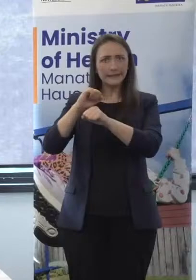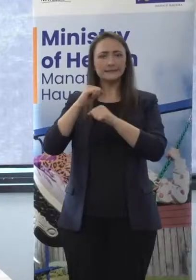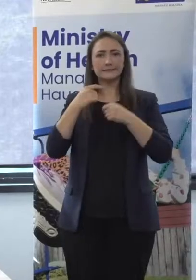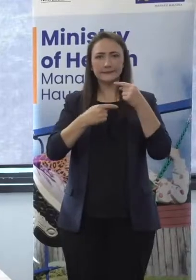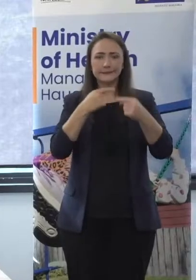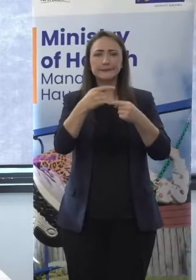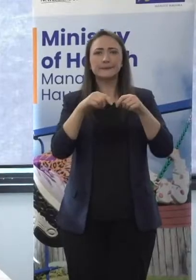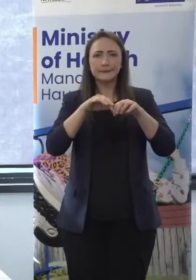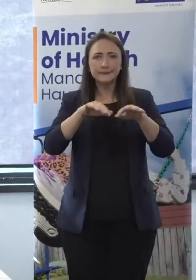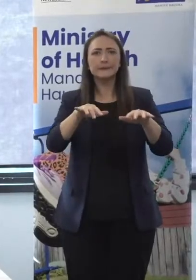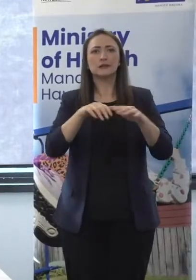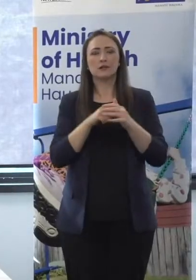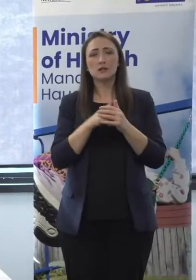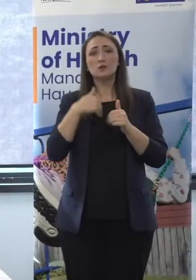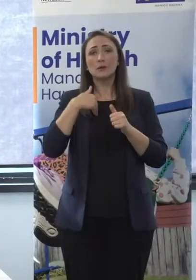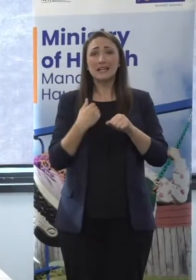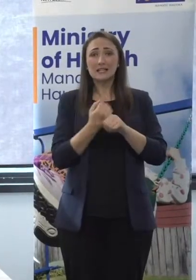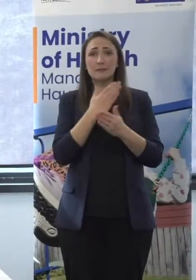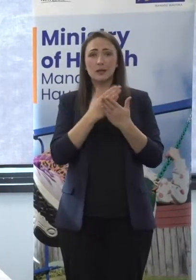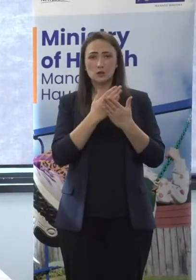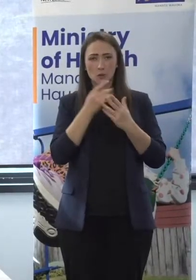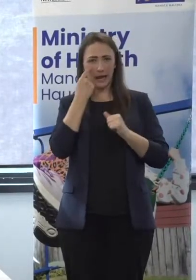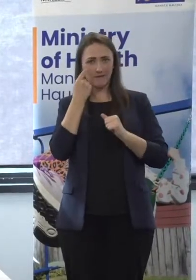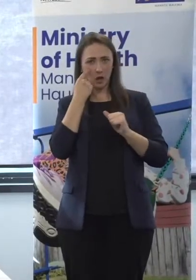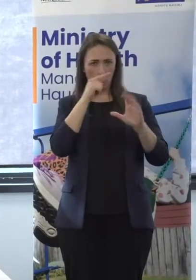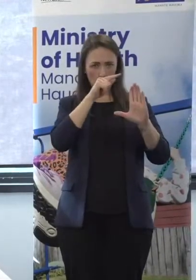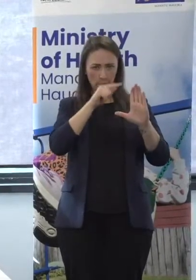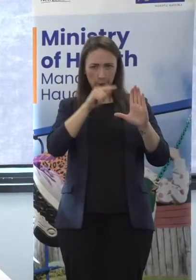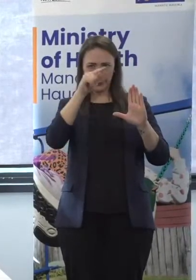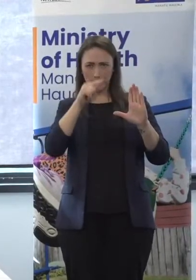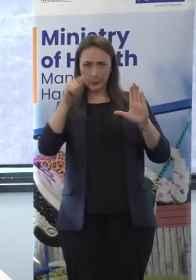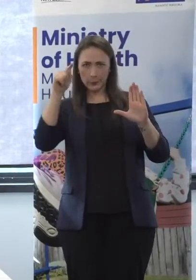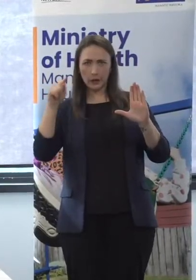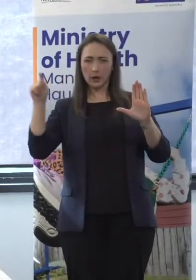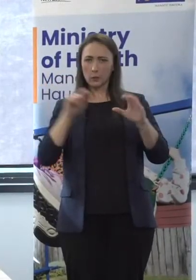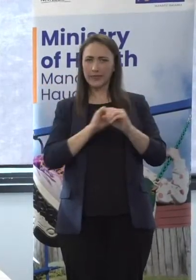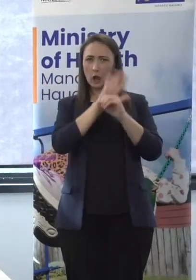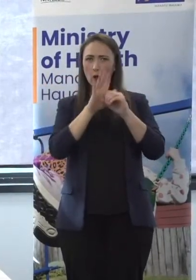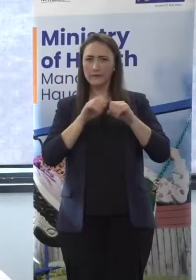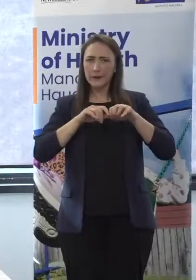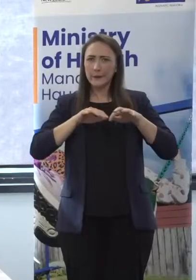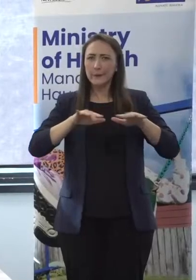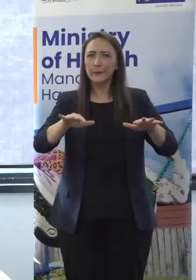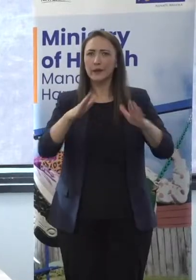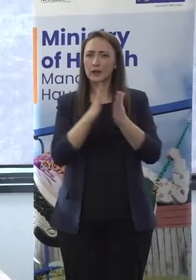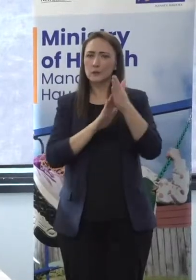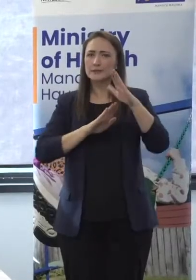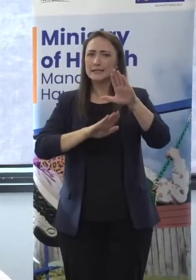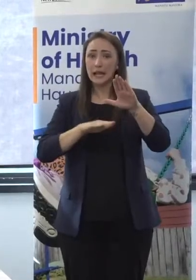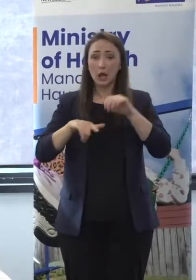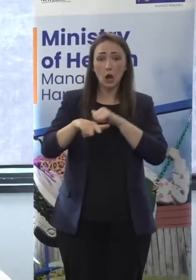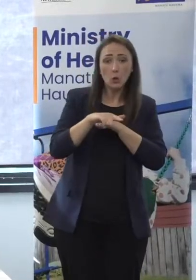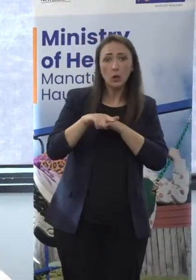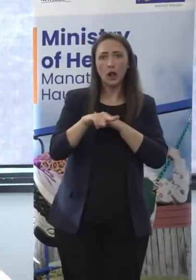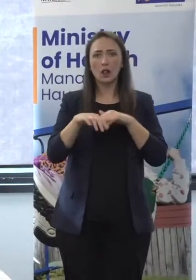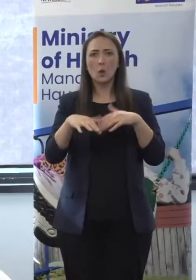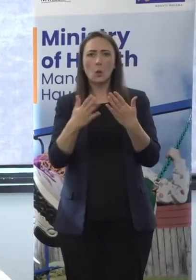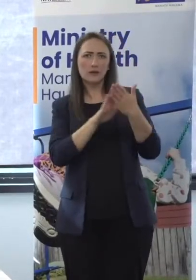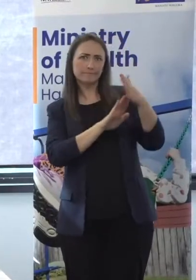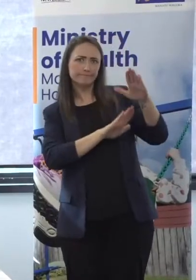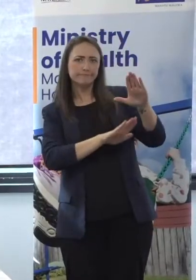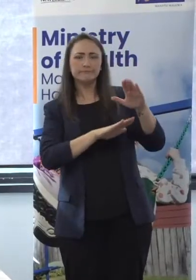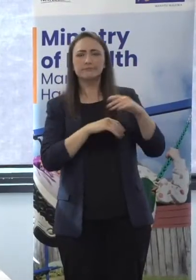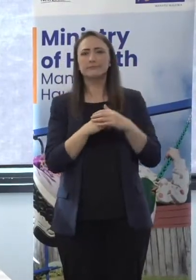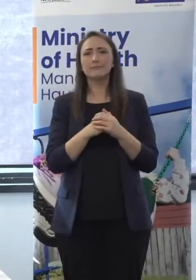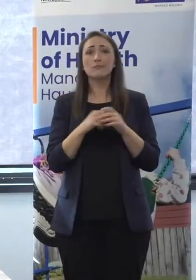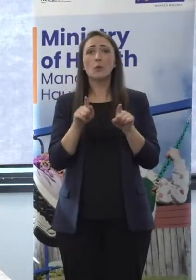to identify trends in COVID case numbers, both at a local and national level. In addition, we need to monitor which variants